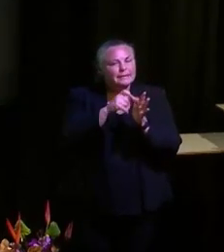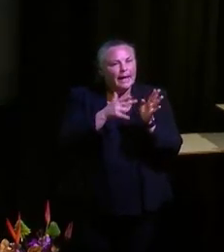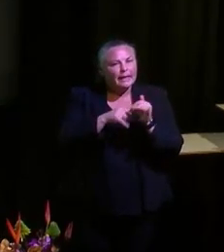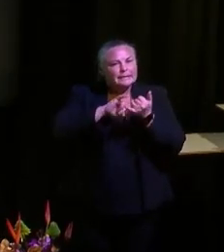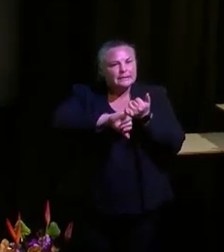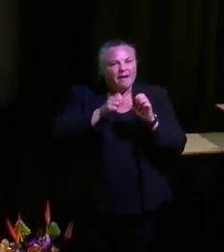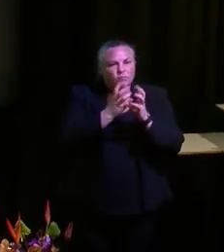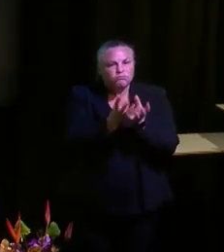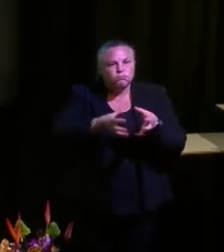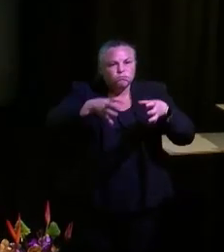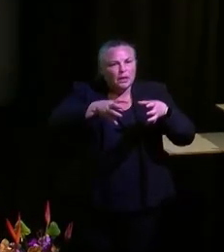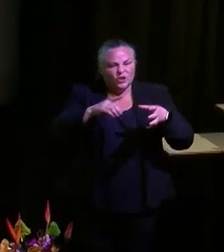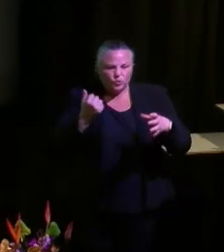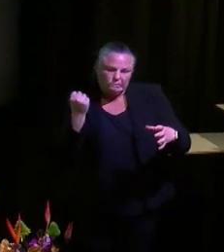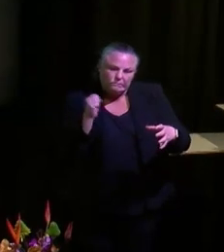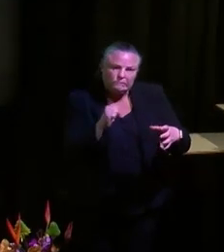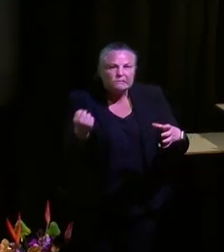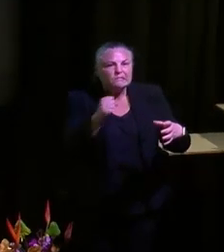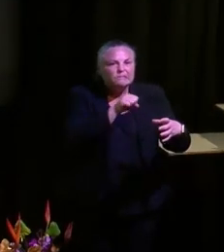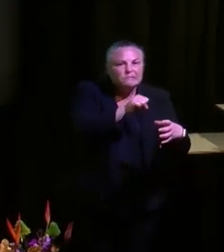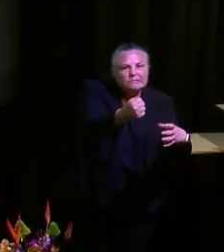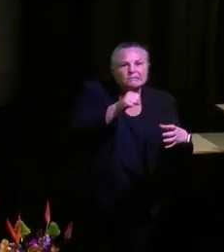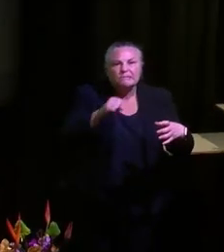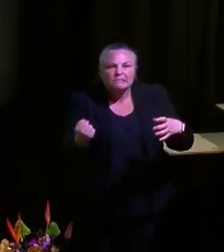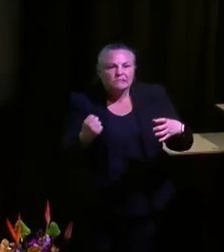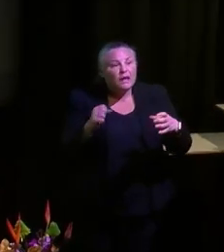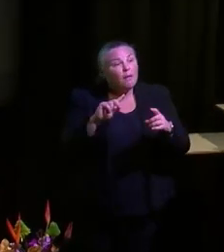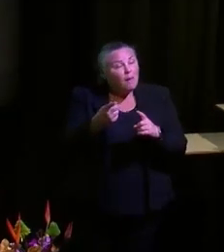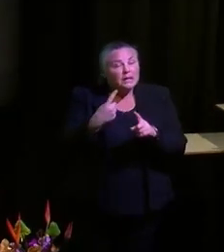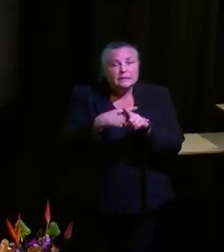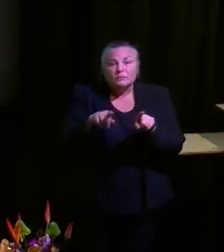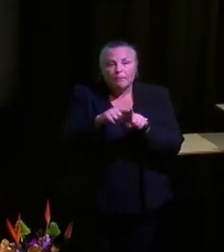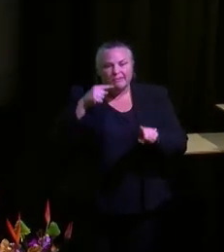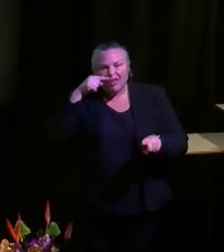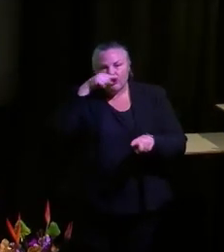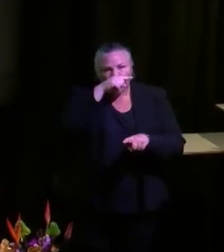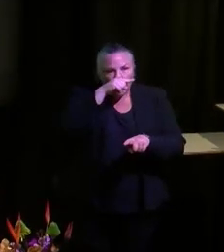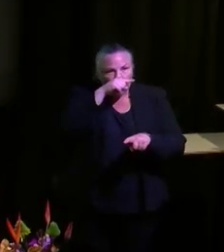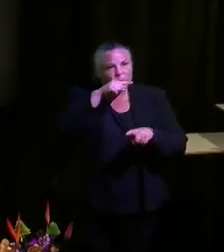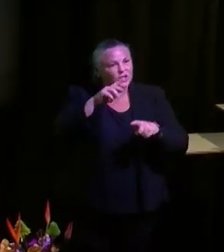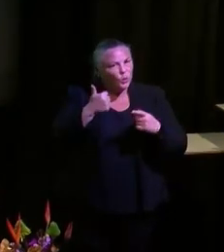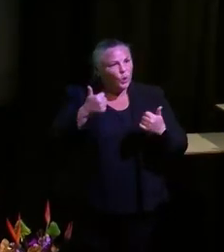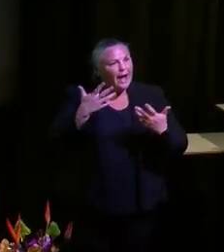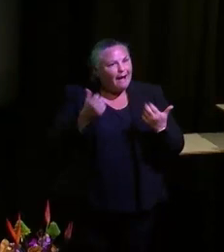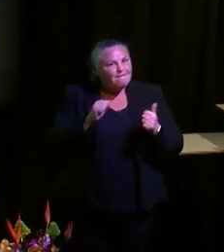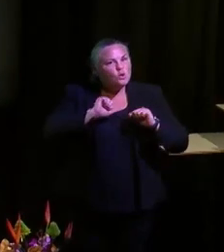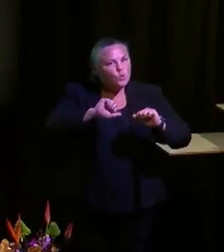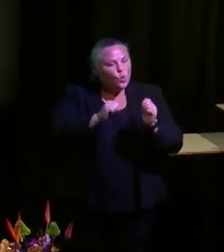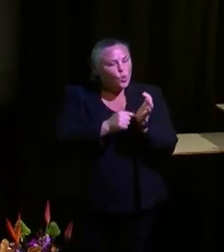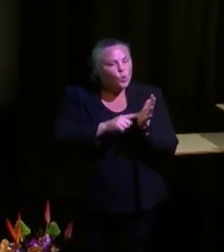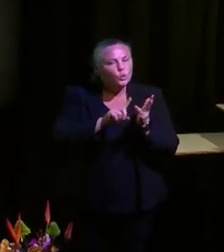that. You know, there's things that are put through the nose or put through the ear, and basically you wear your tools on your body.